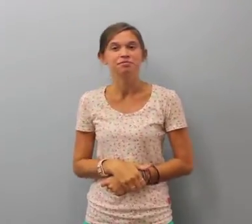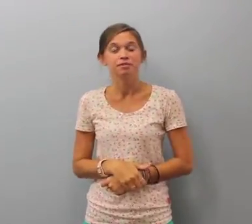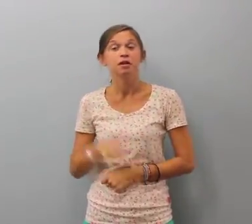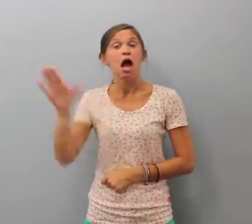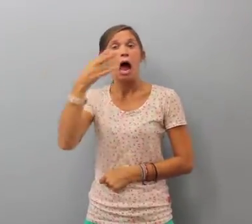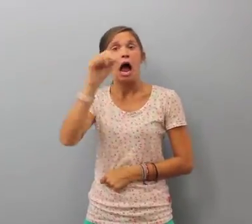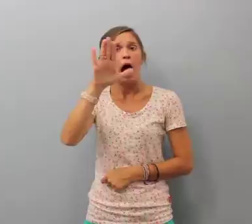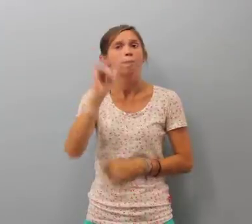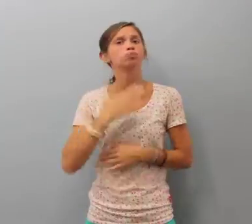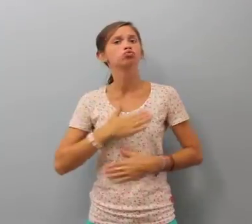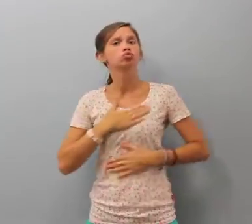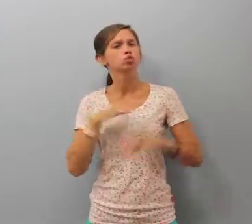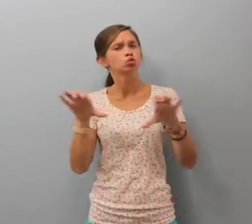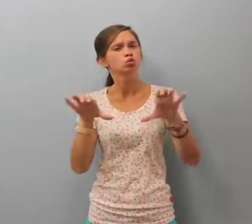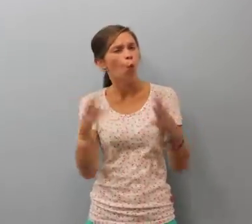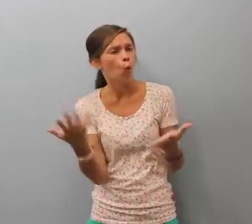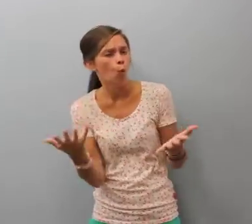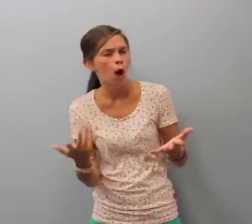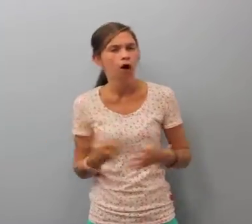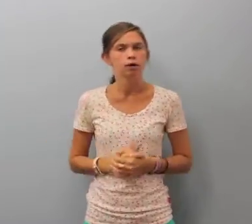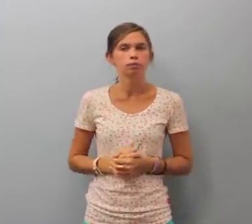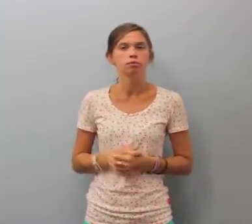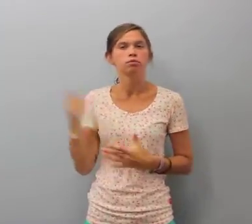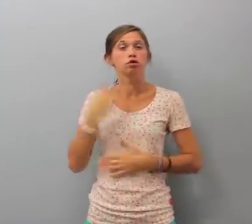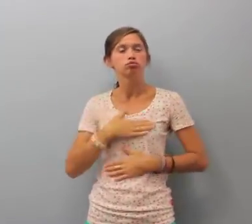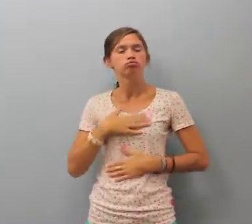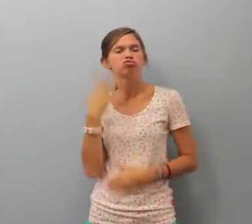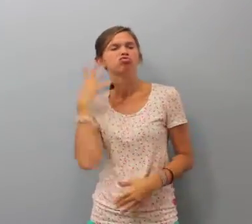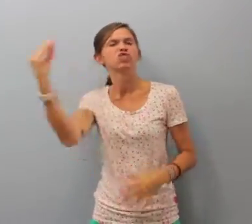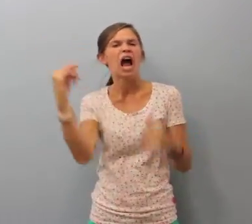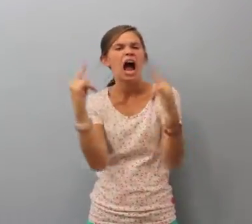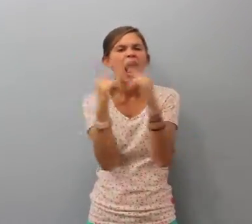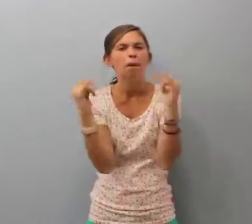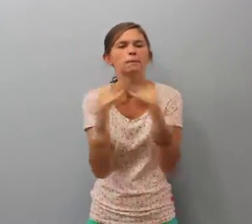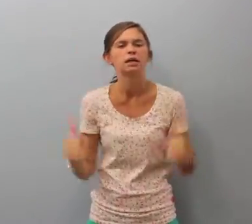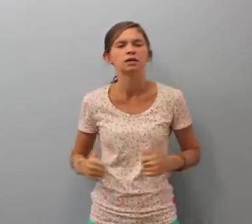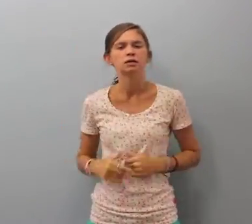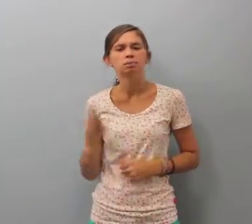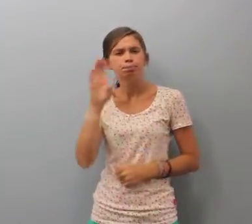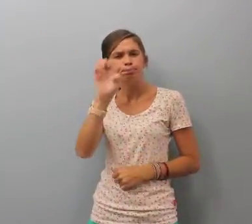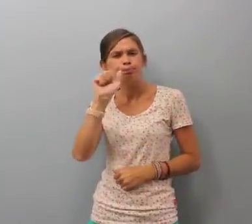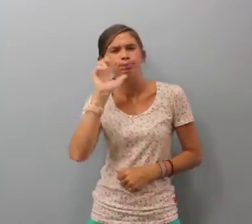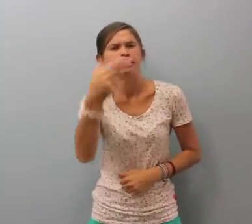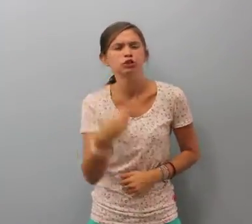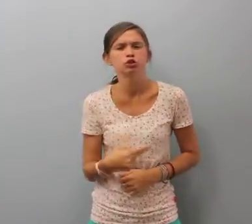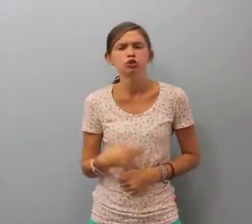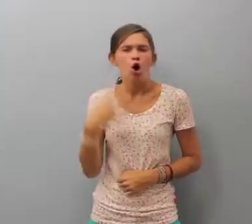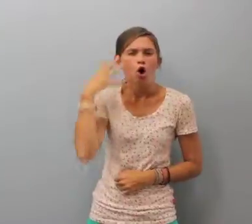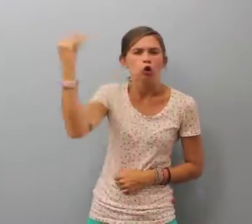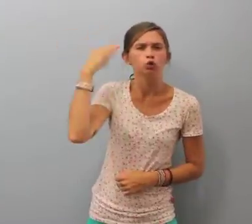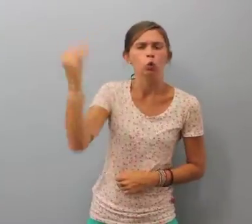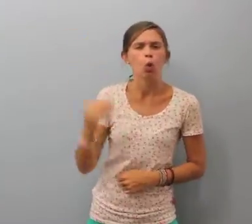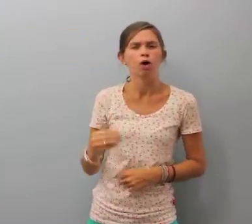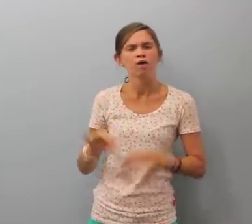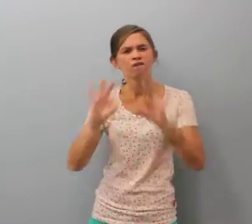day. His hobbies include camping, going to the beach, just